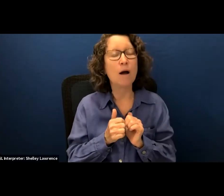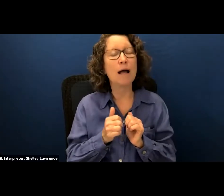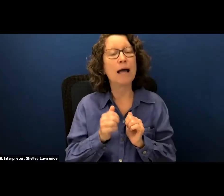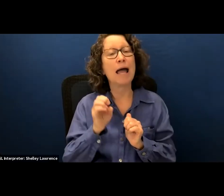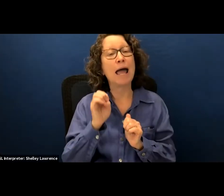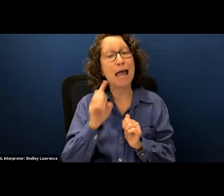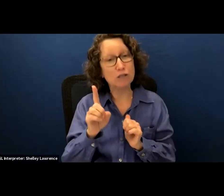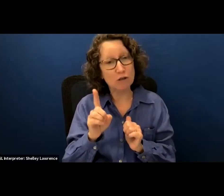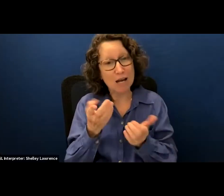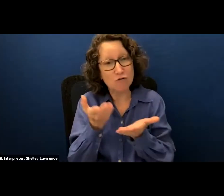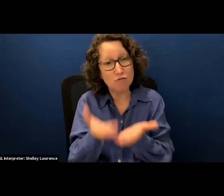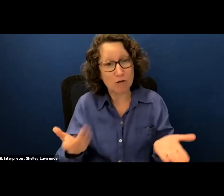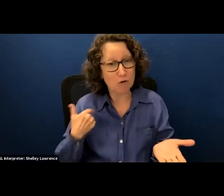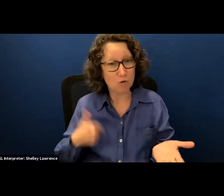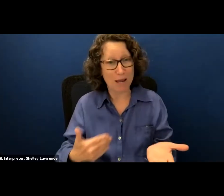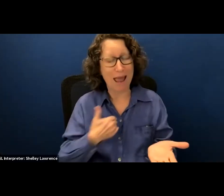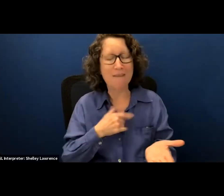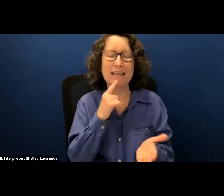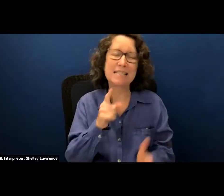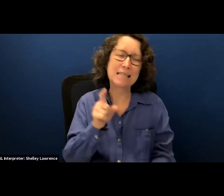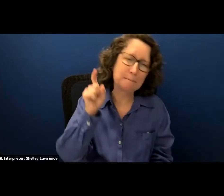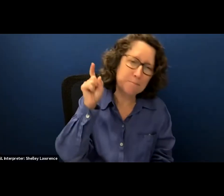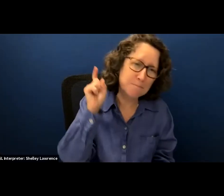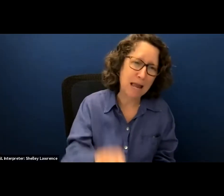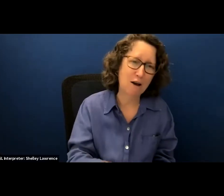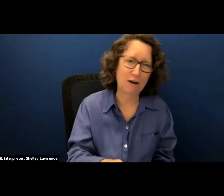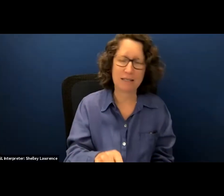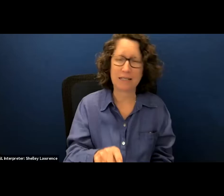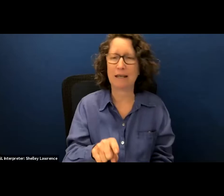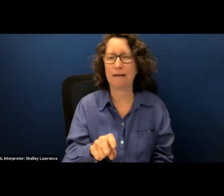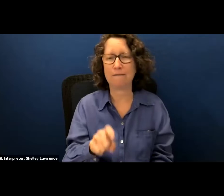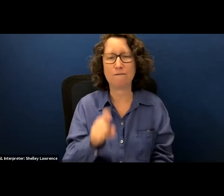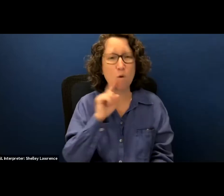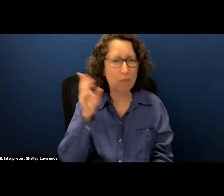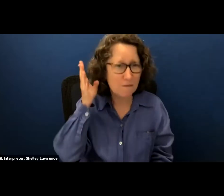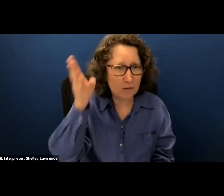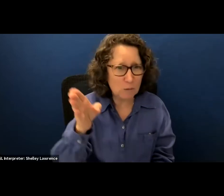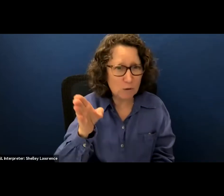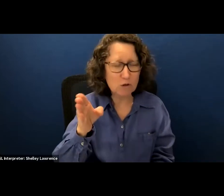education we offer. This is imperative to